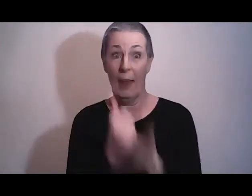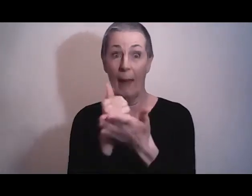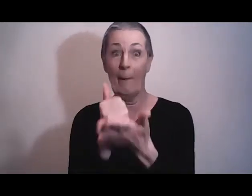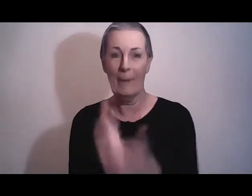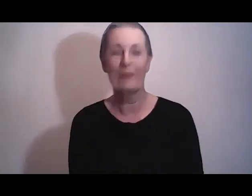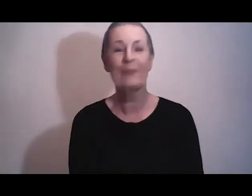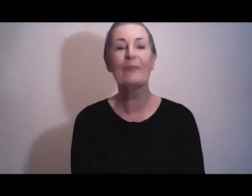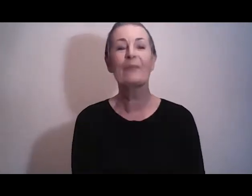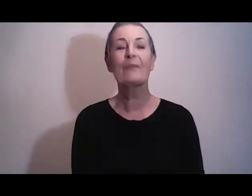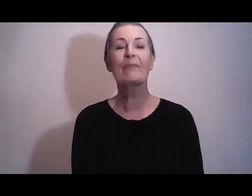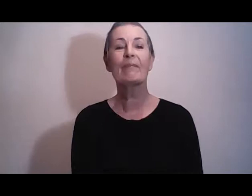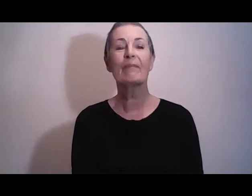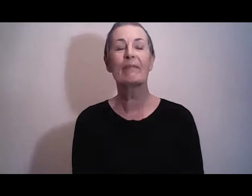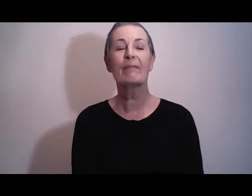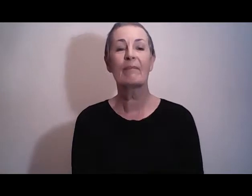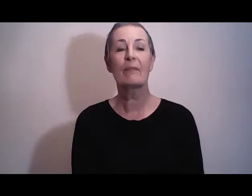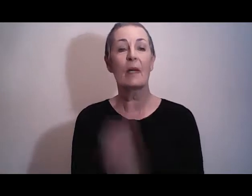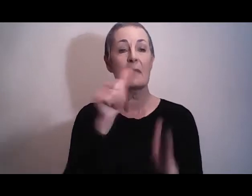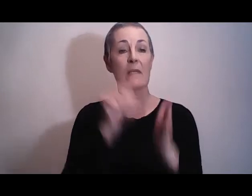So again, standing first,